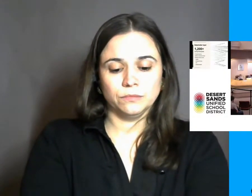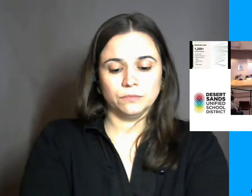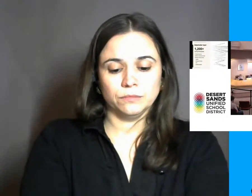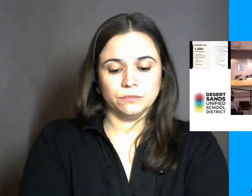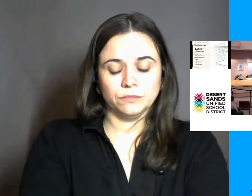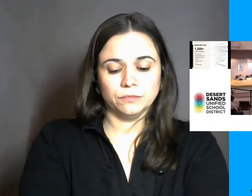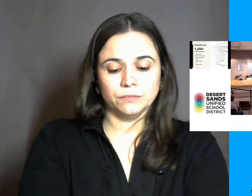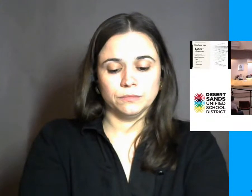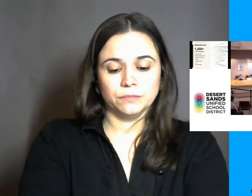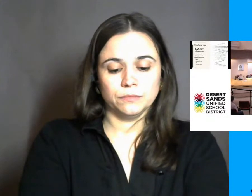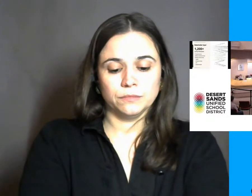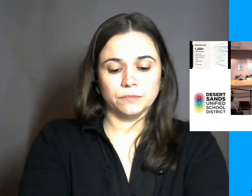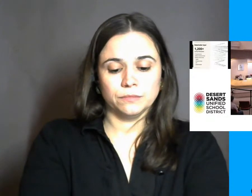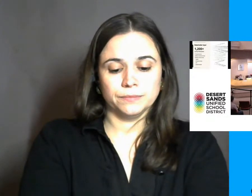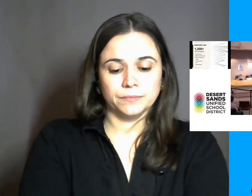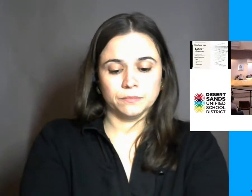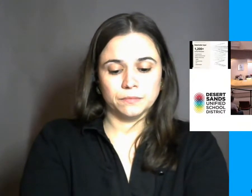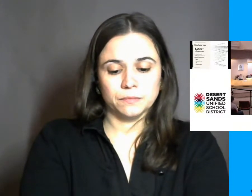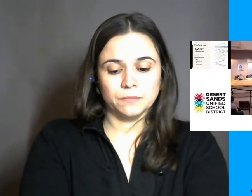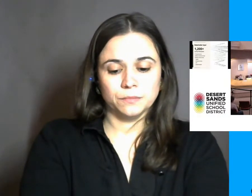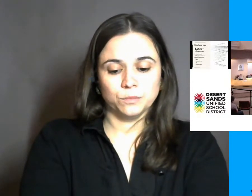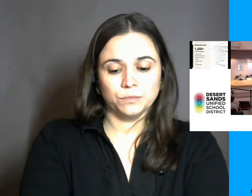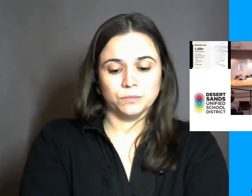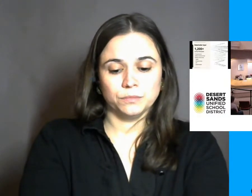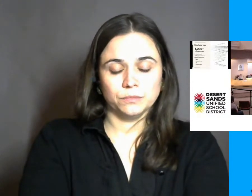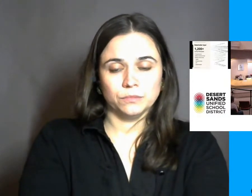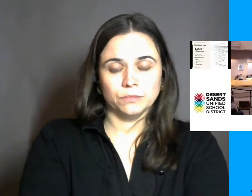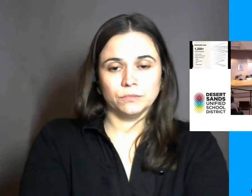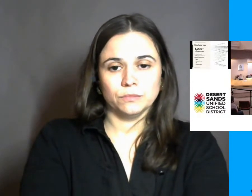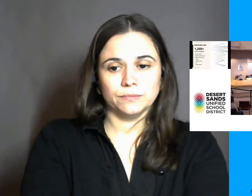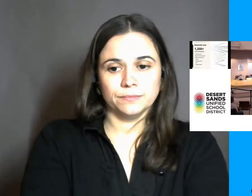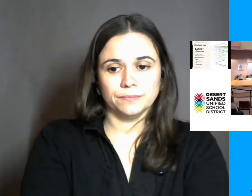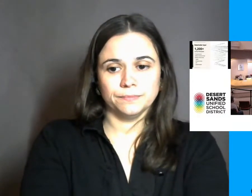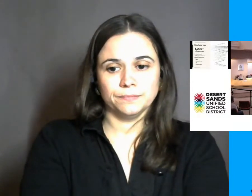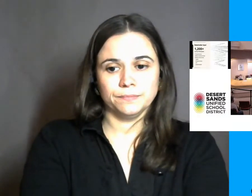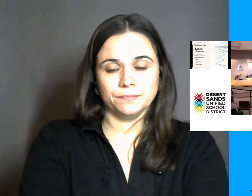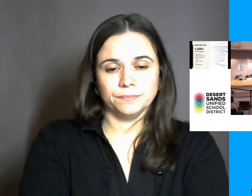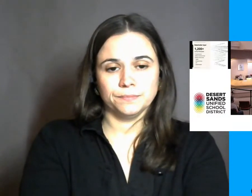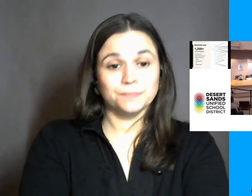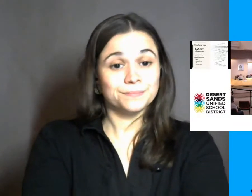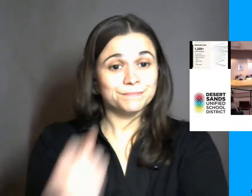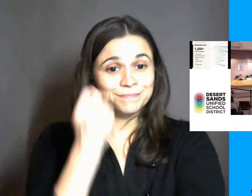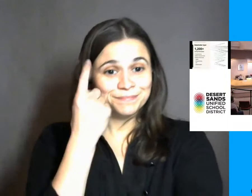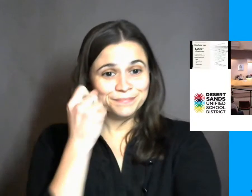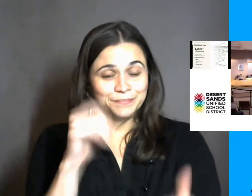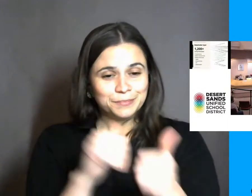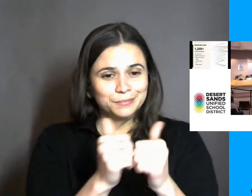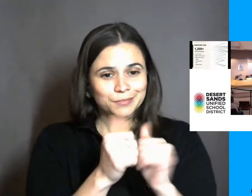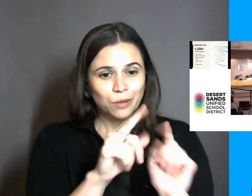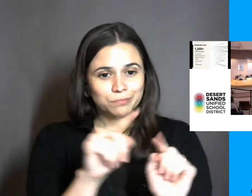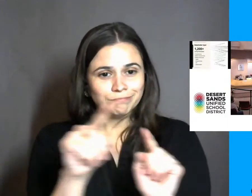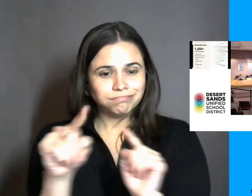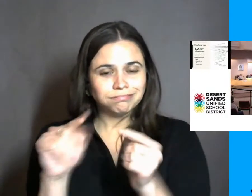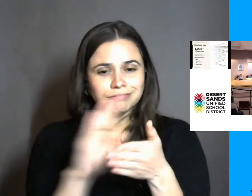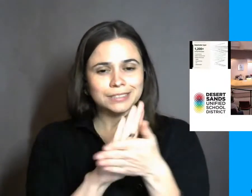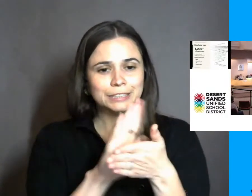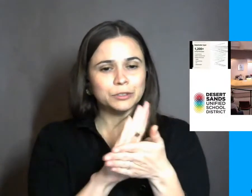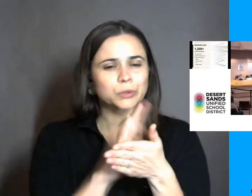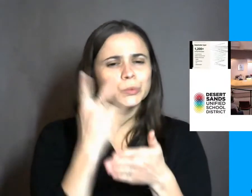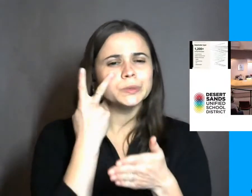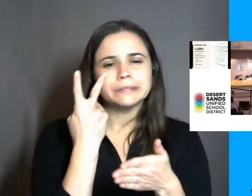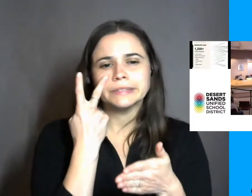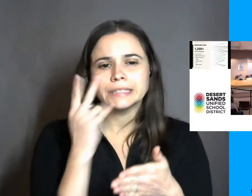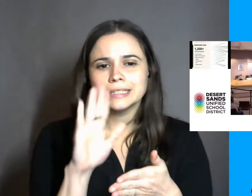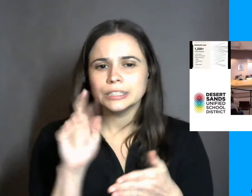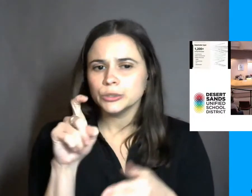your principals at every site and got some great feedback at a granular level about what are the specific needs